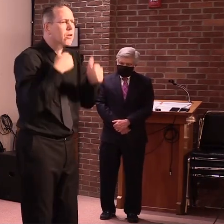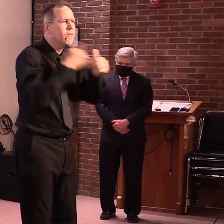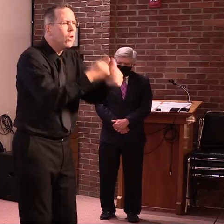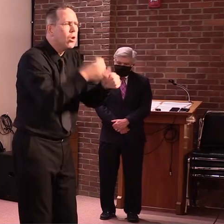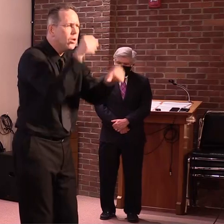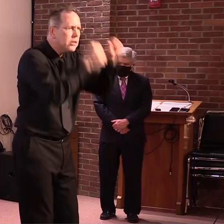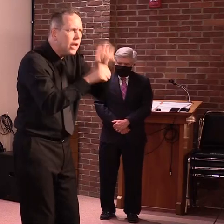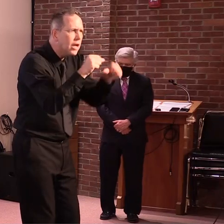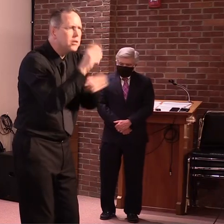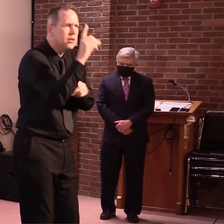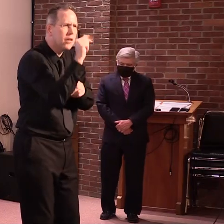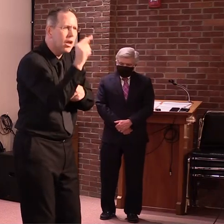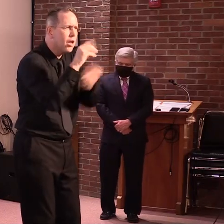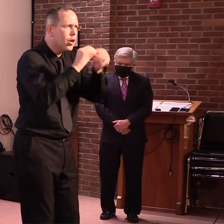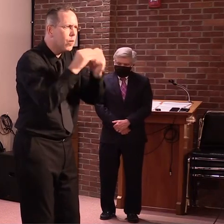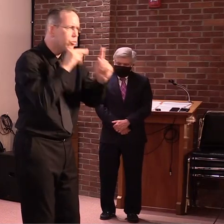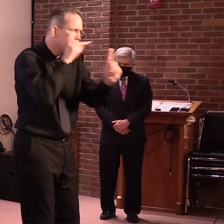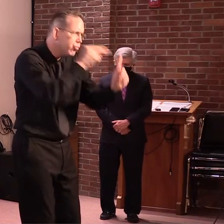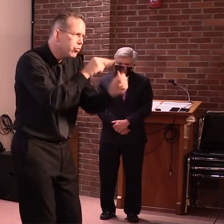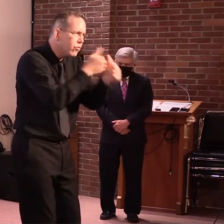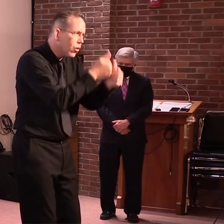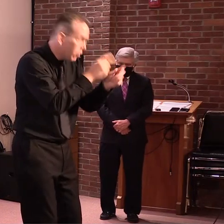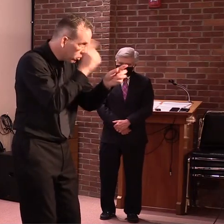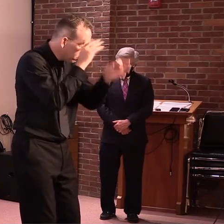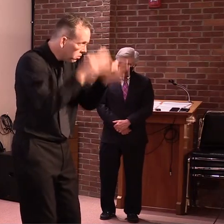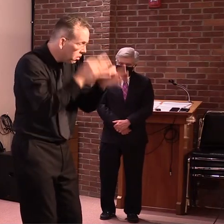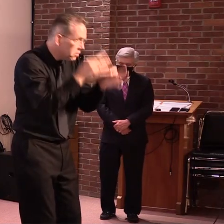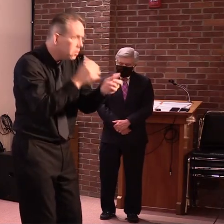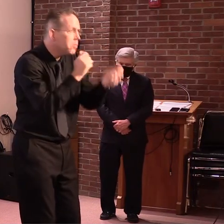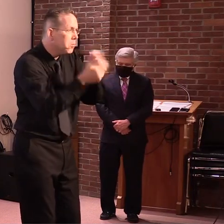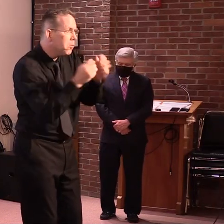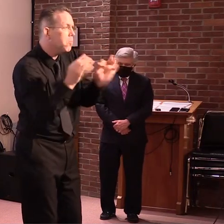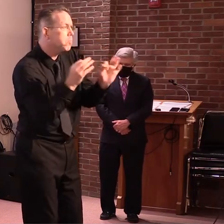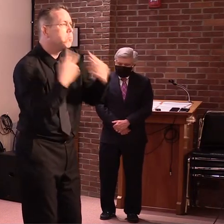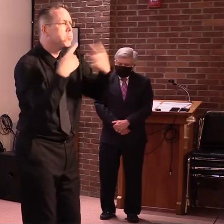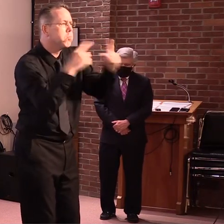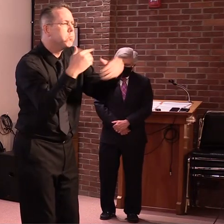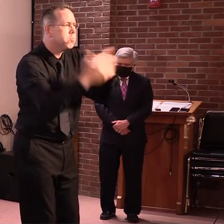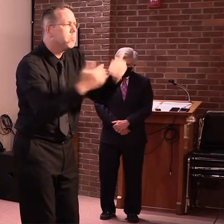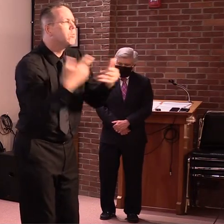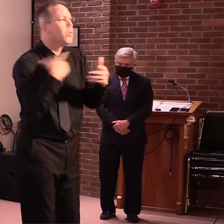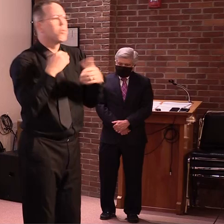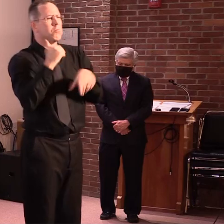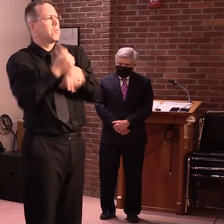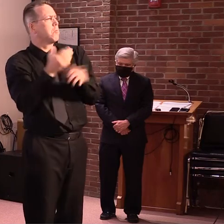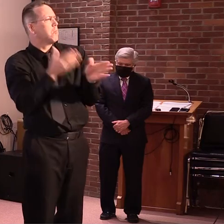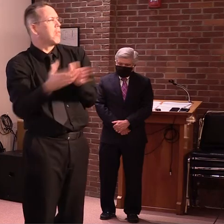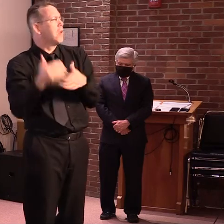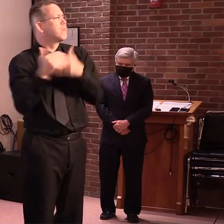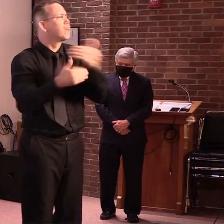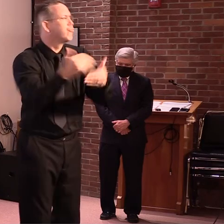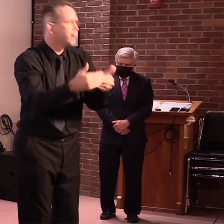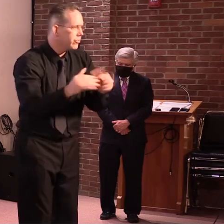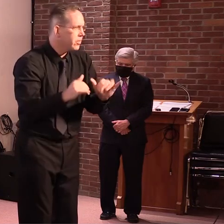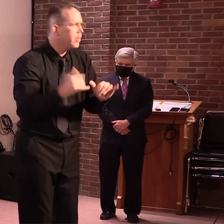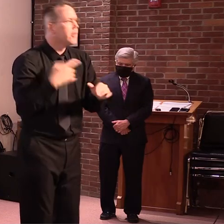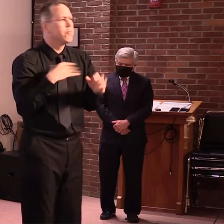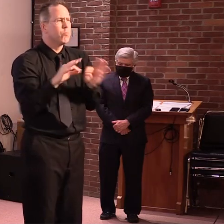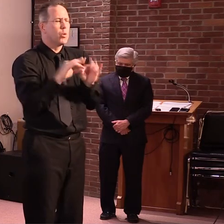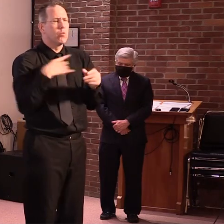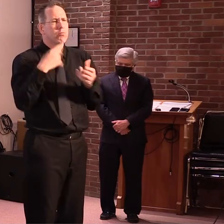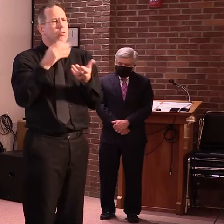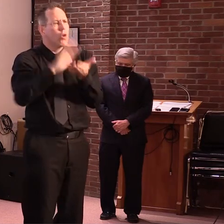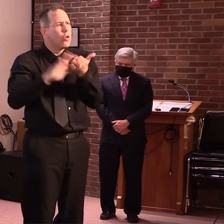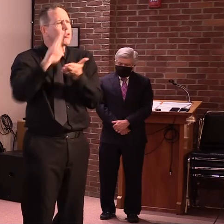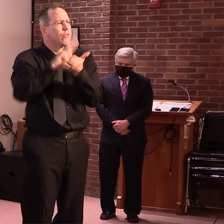critical we finalize the plan now so we can reopen in the fall. Over the coming weeks, the Restart Vermont